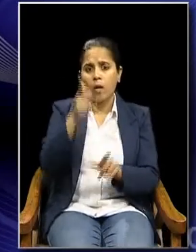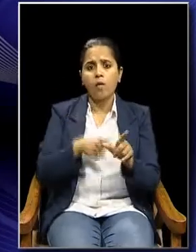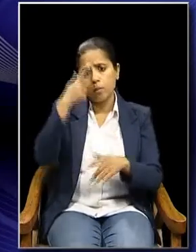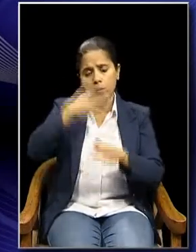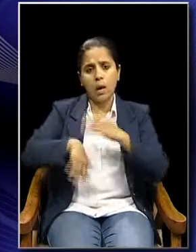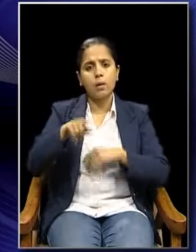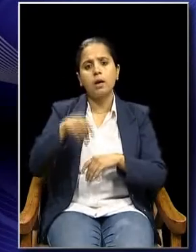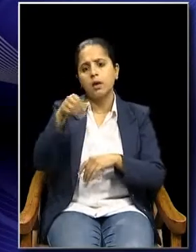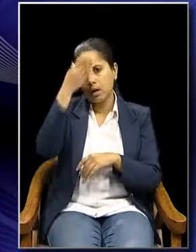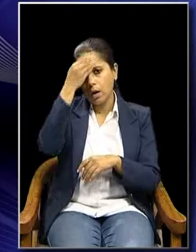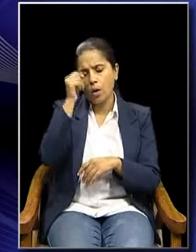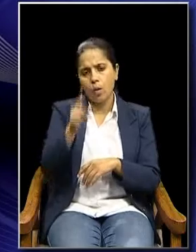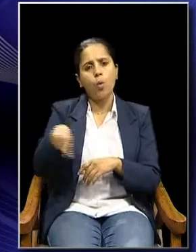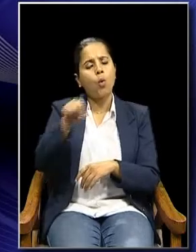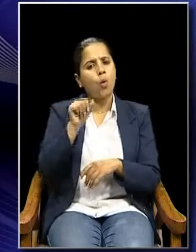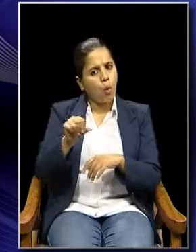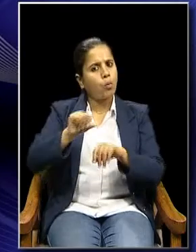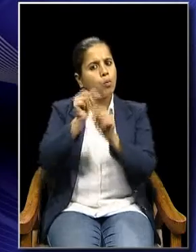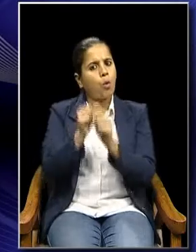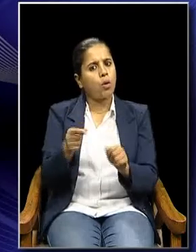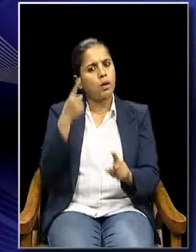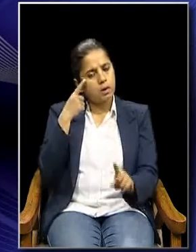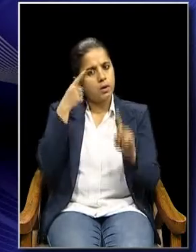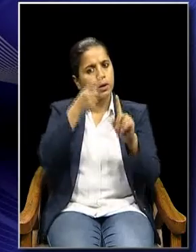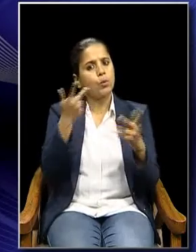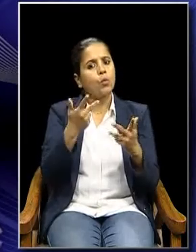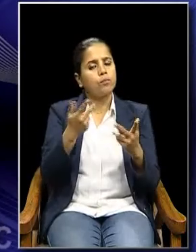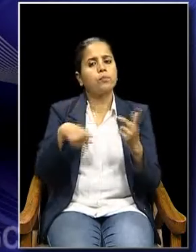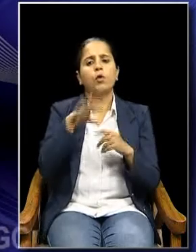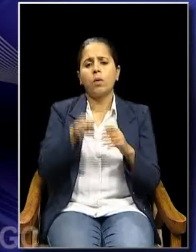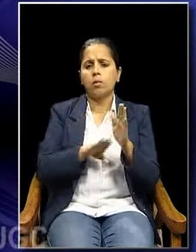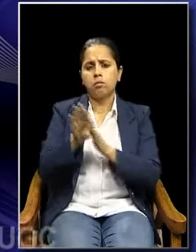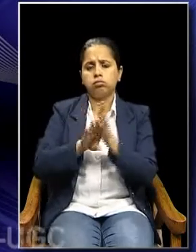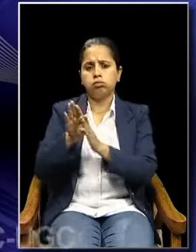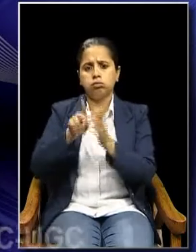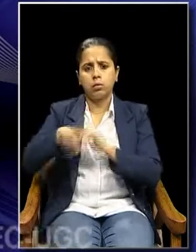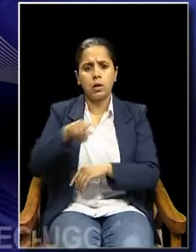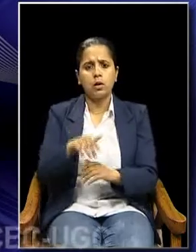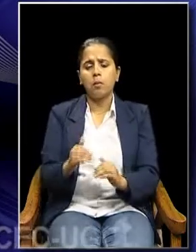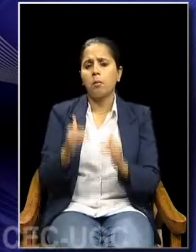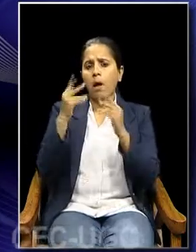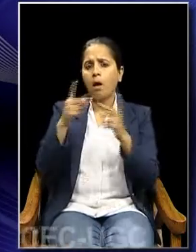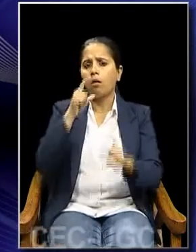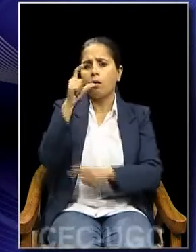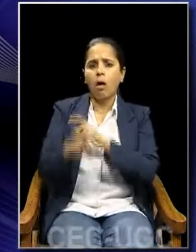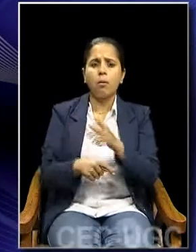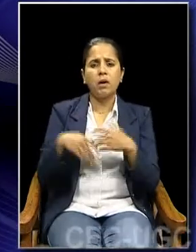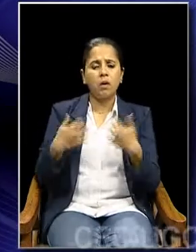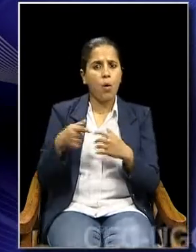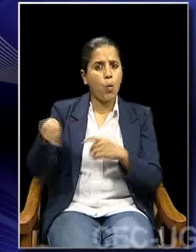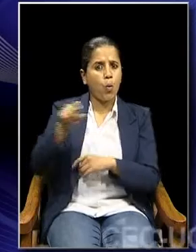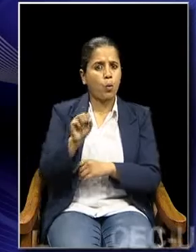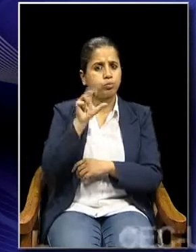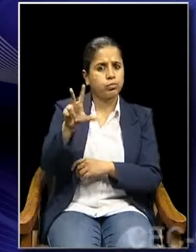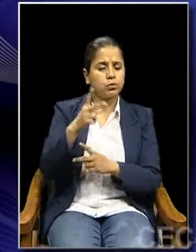the Nehru-Mahalanobis model, which aimed at the rapid development of heavy capital industries in India, chiefly in the